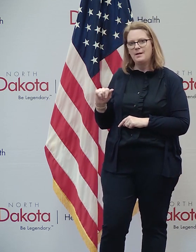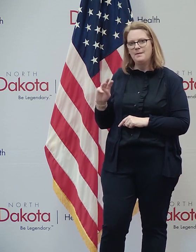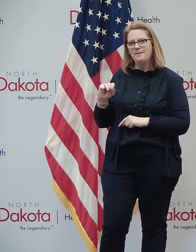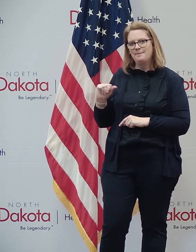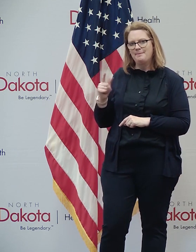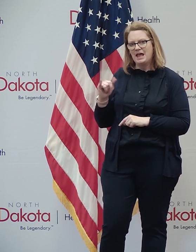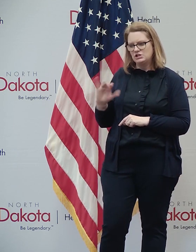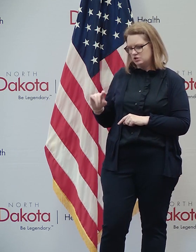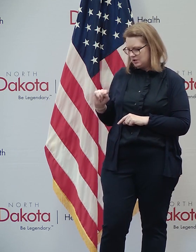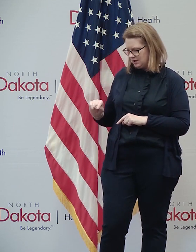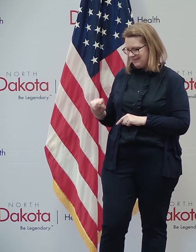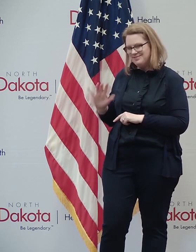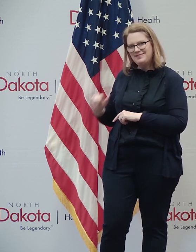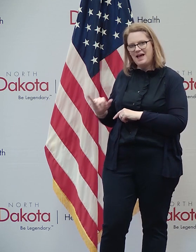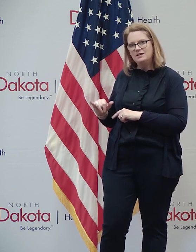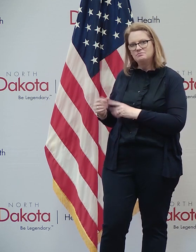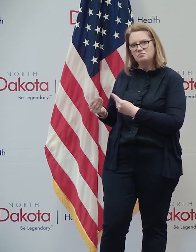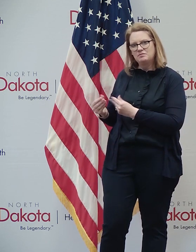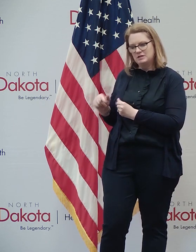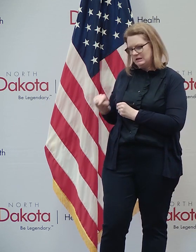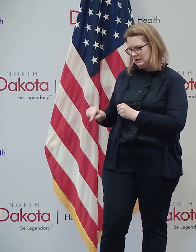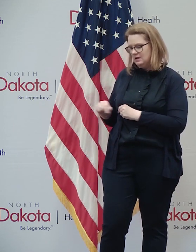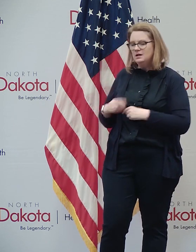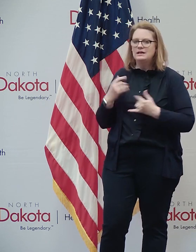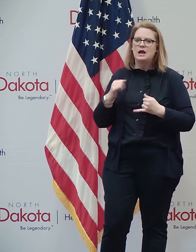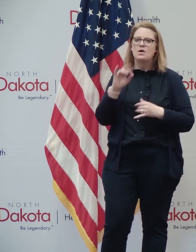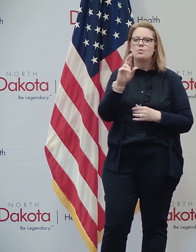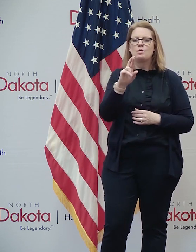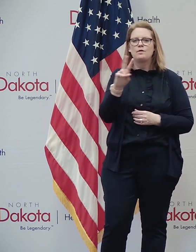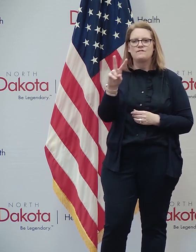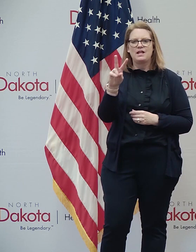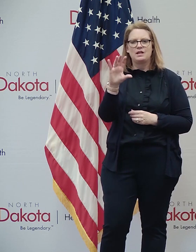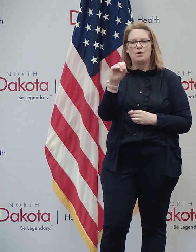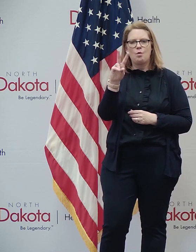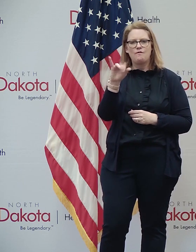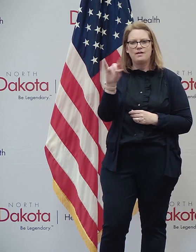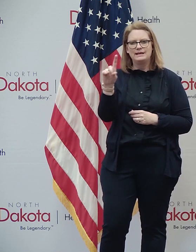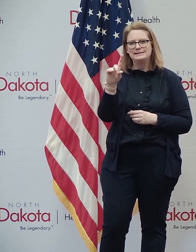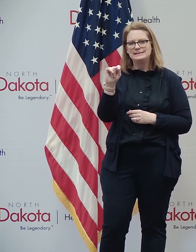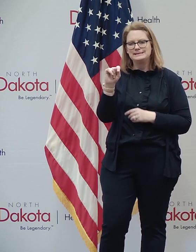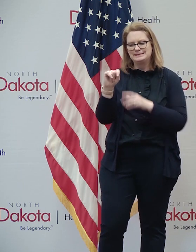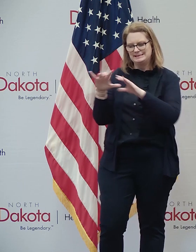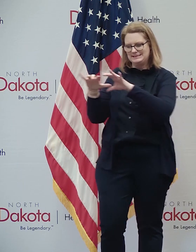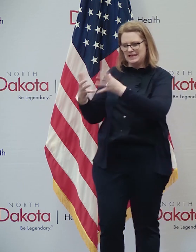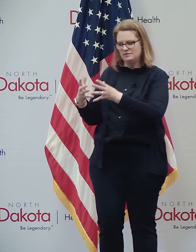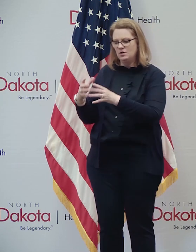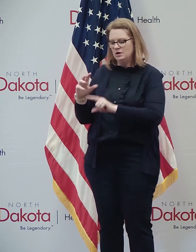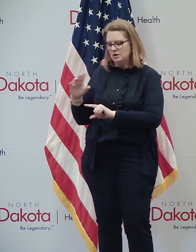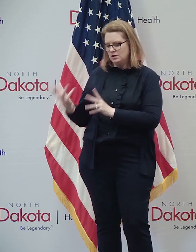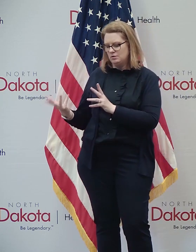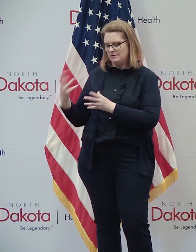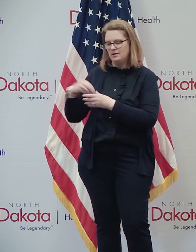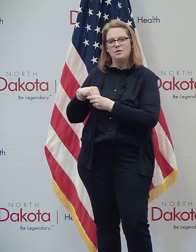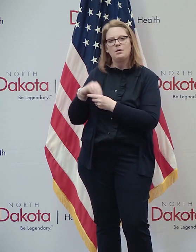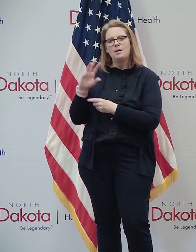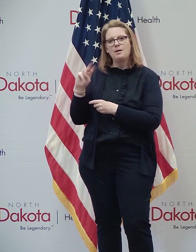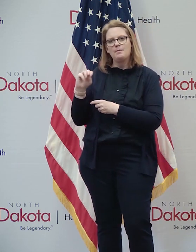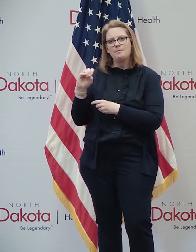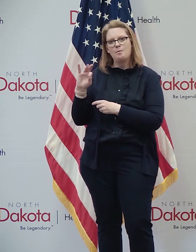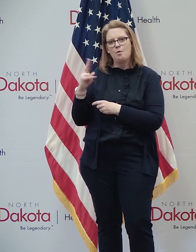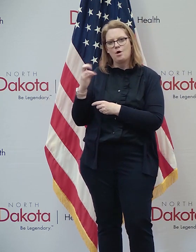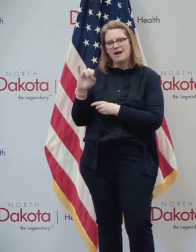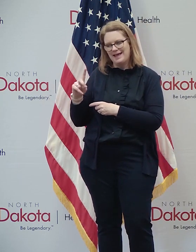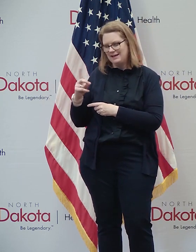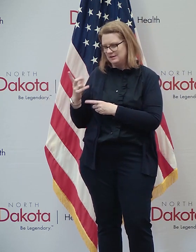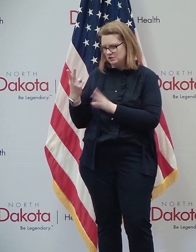across both states. We're going to be exploring doing something similar with Sistan Waptan Oyate down